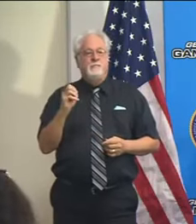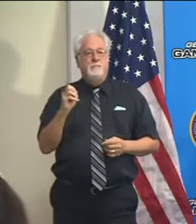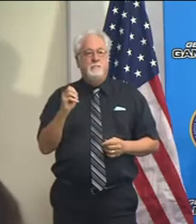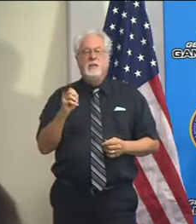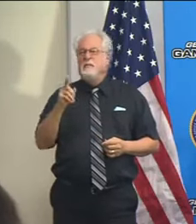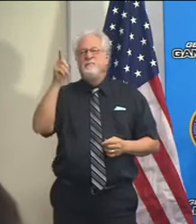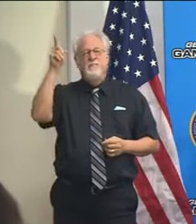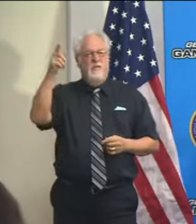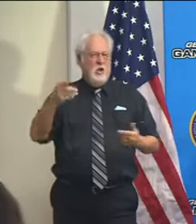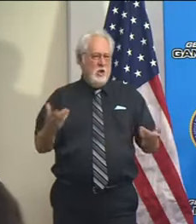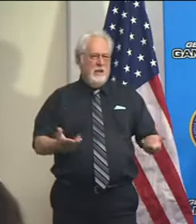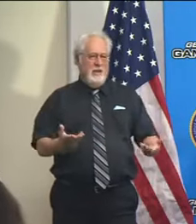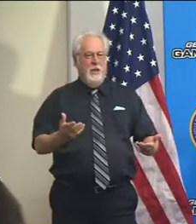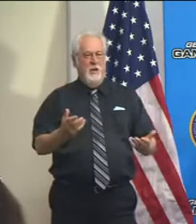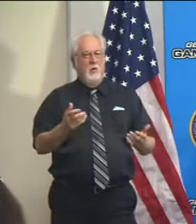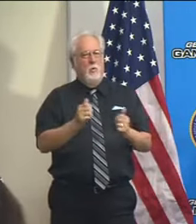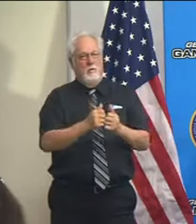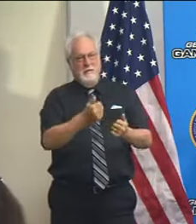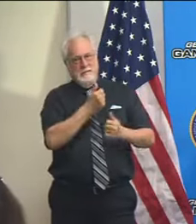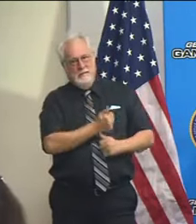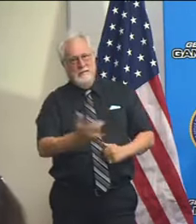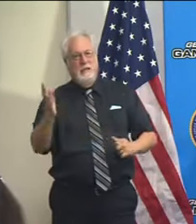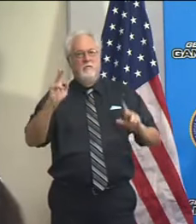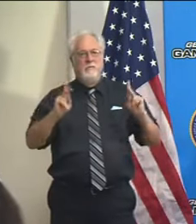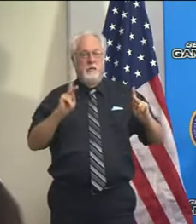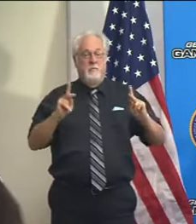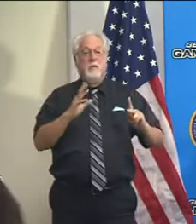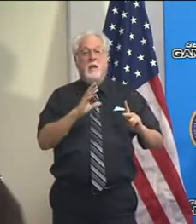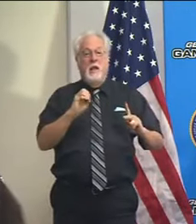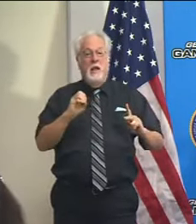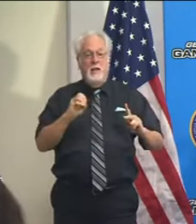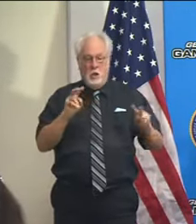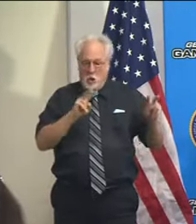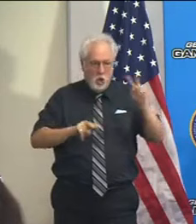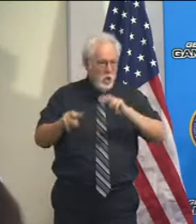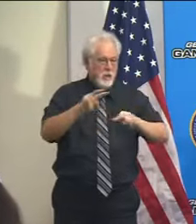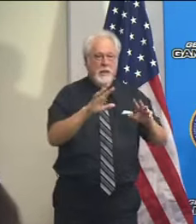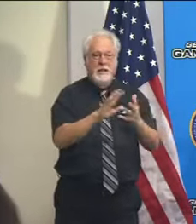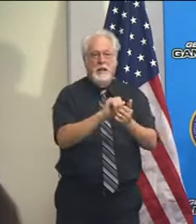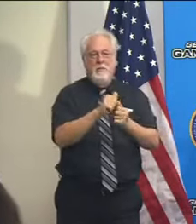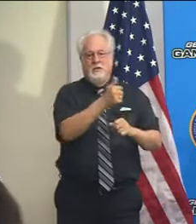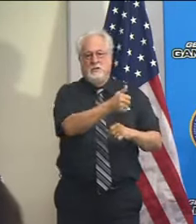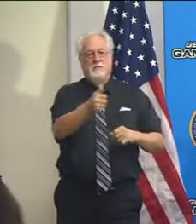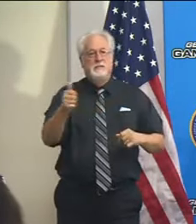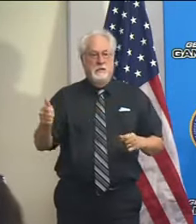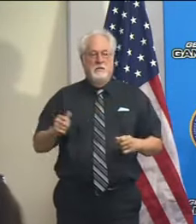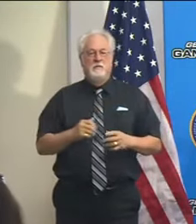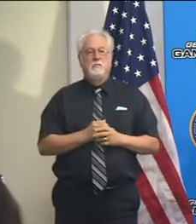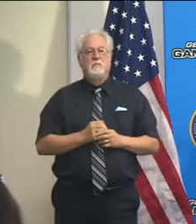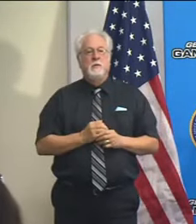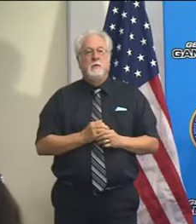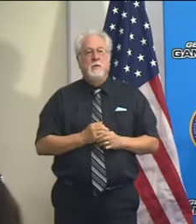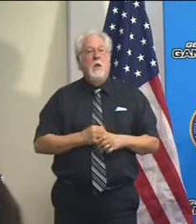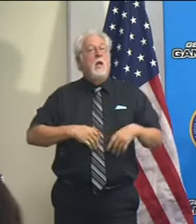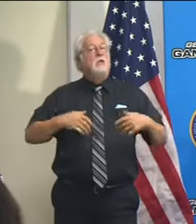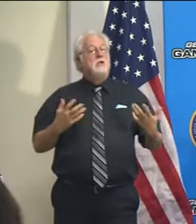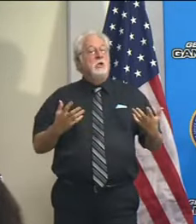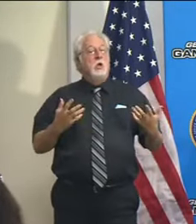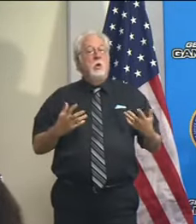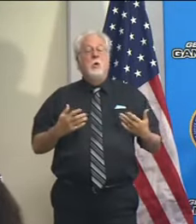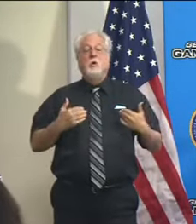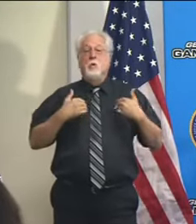ground in considerable numbers and looking at the damage themselves as well. So if you